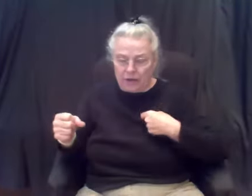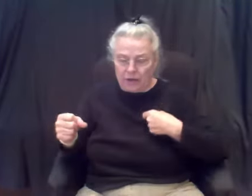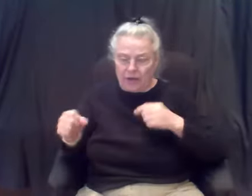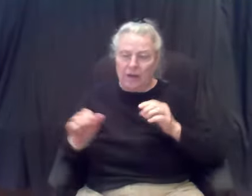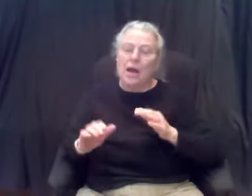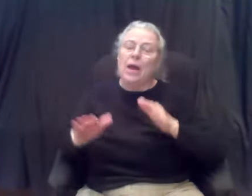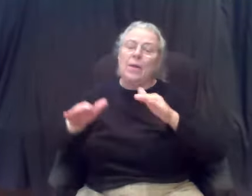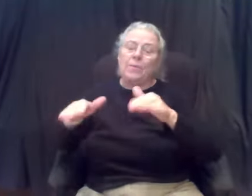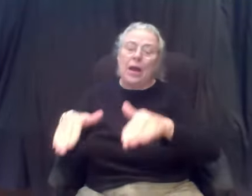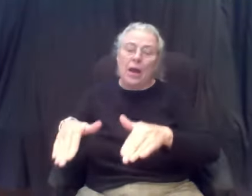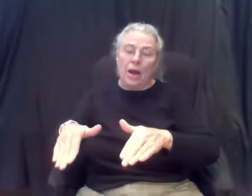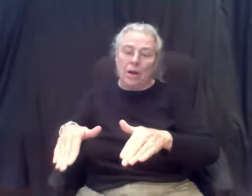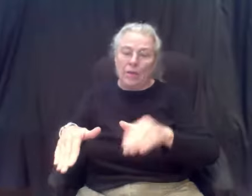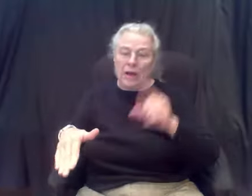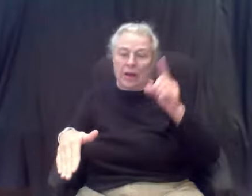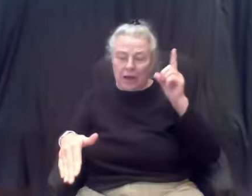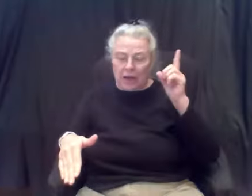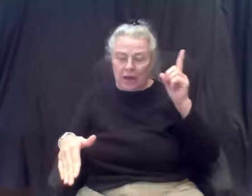me, buried he